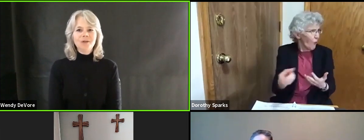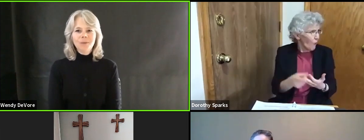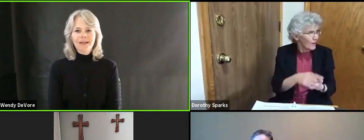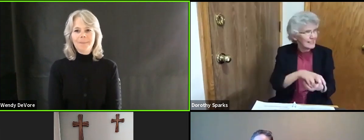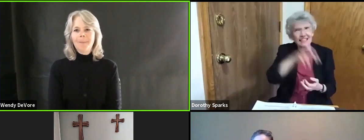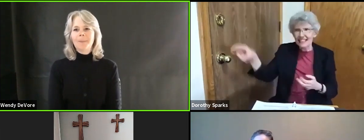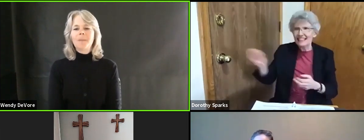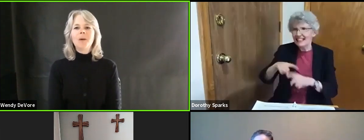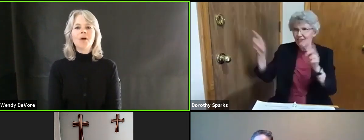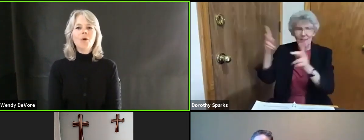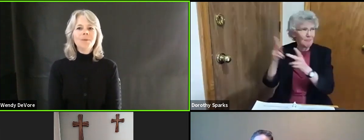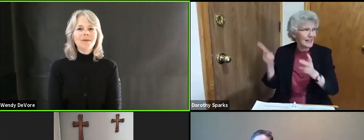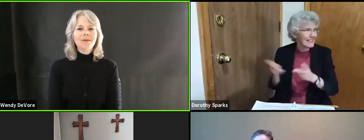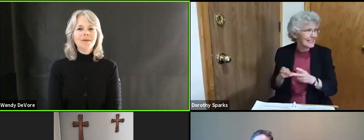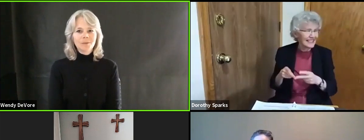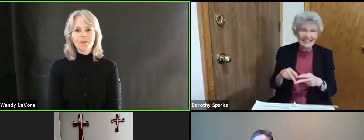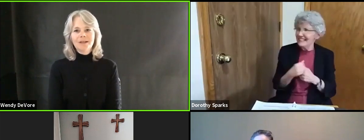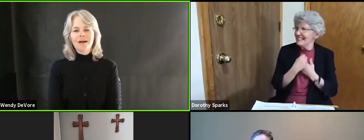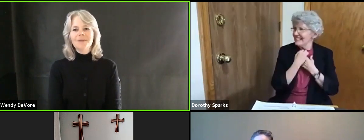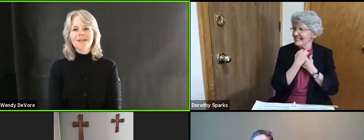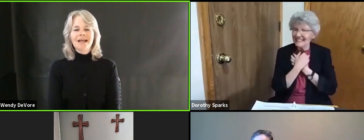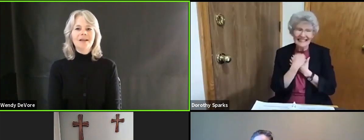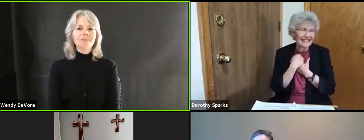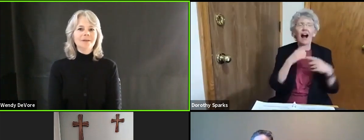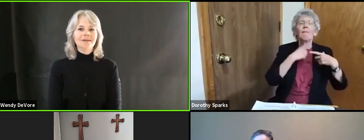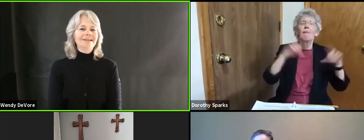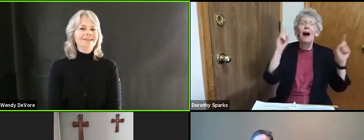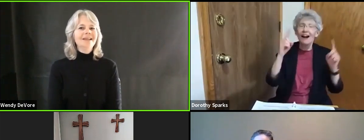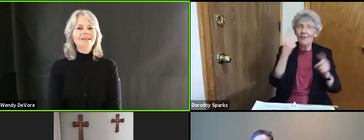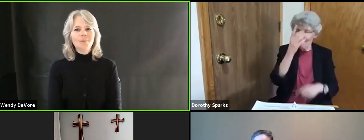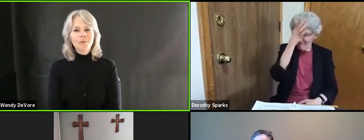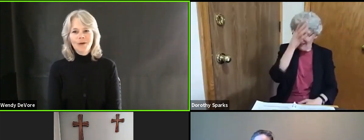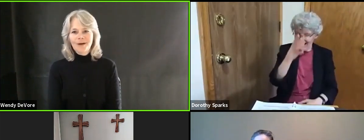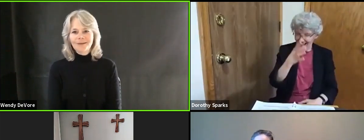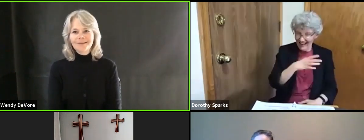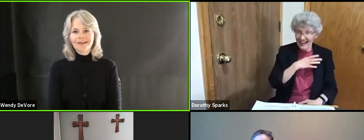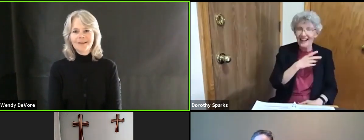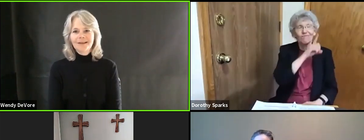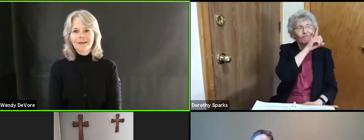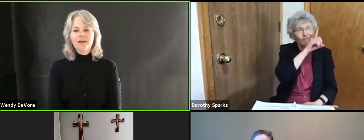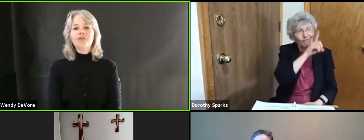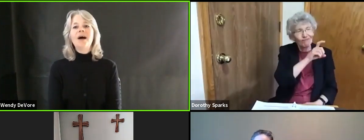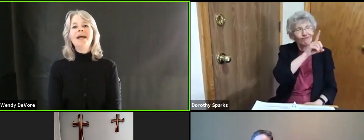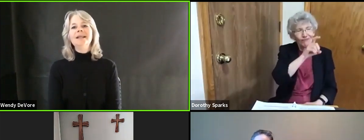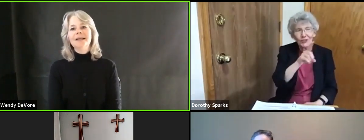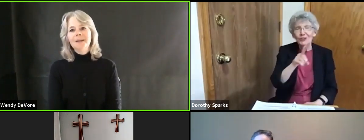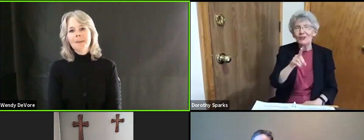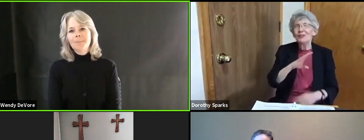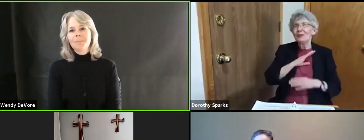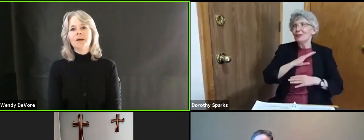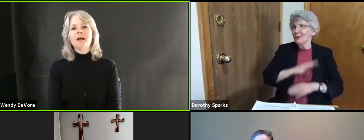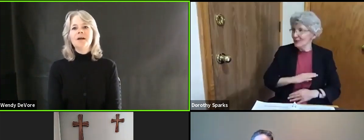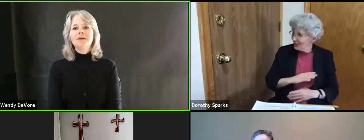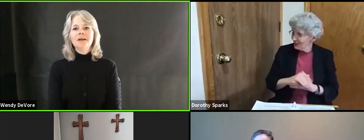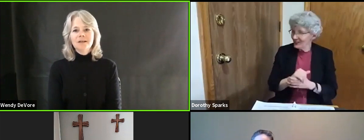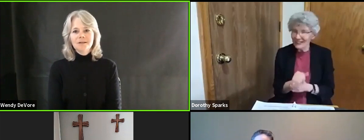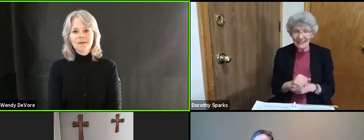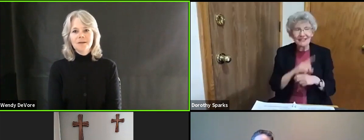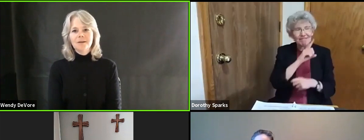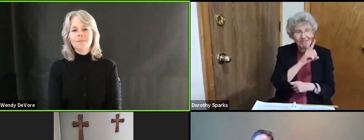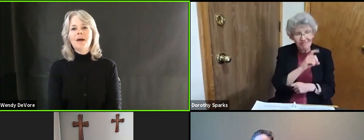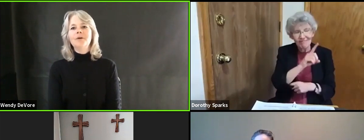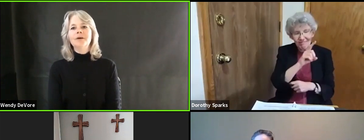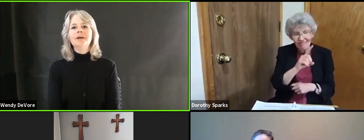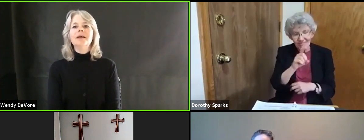is he doing? And they were hoping that someone would come and tell him to sit somewhere else. Finally, a